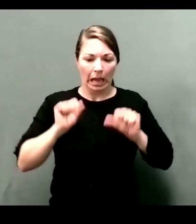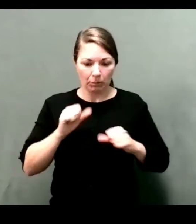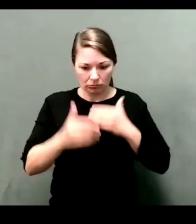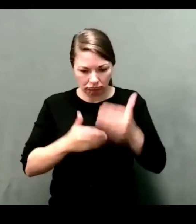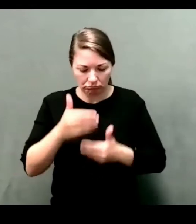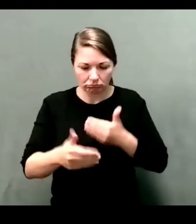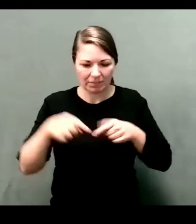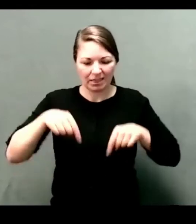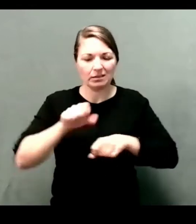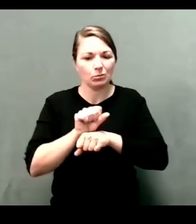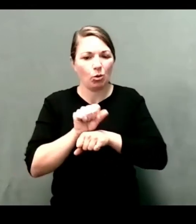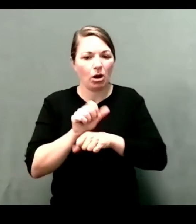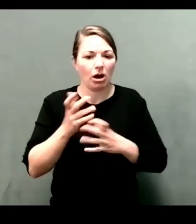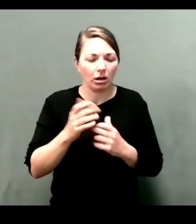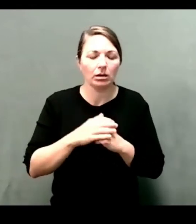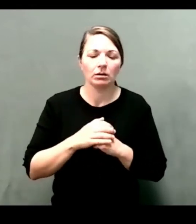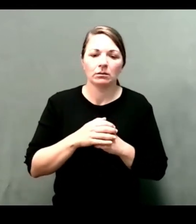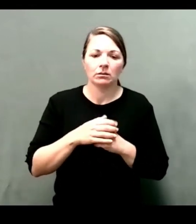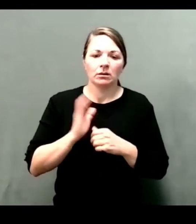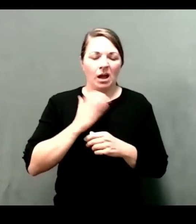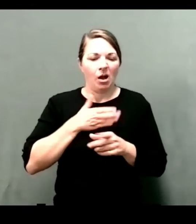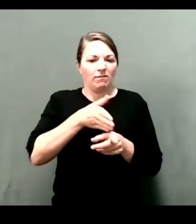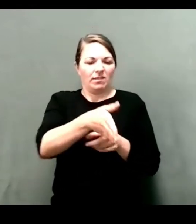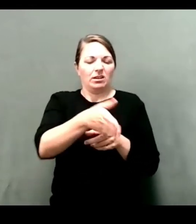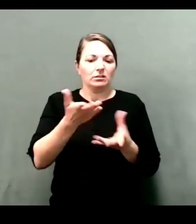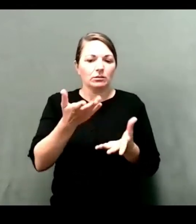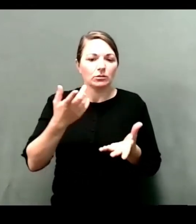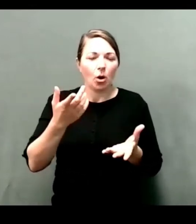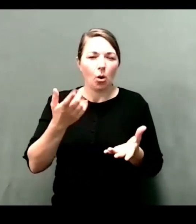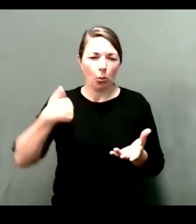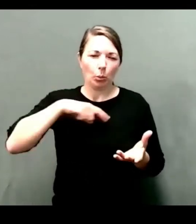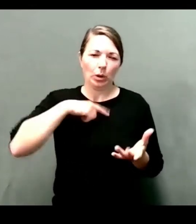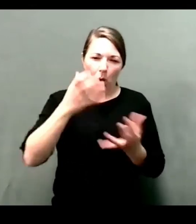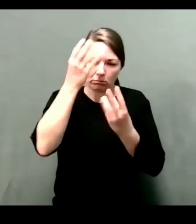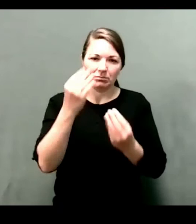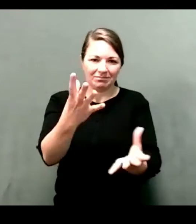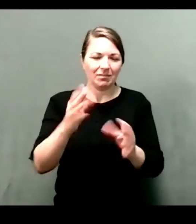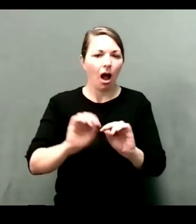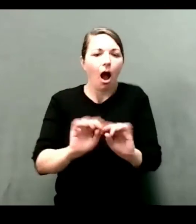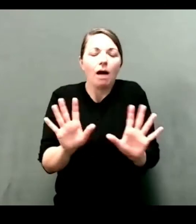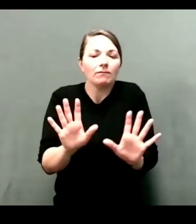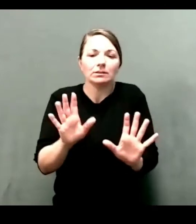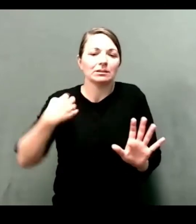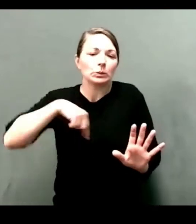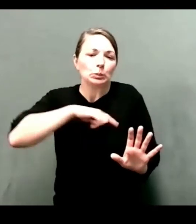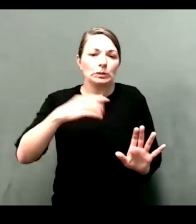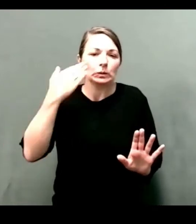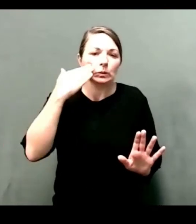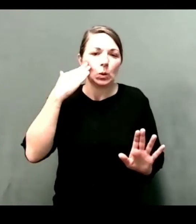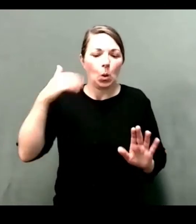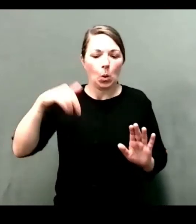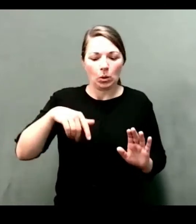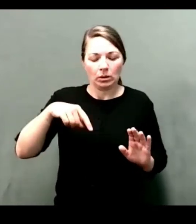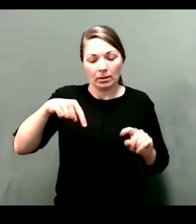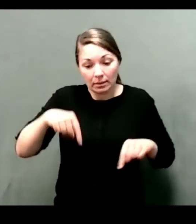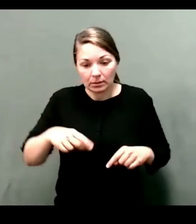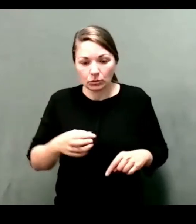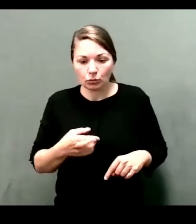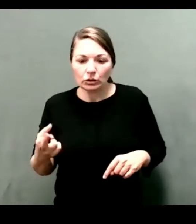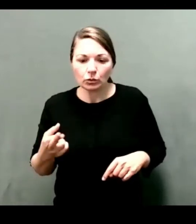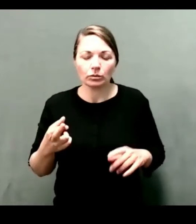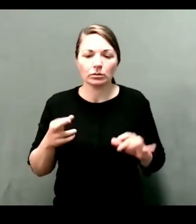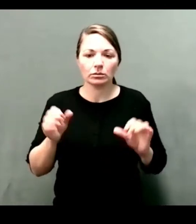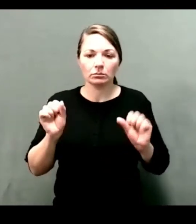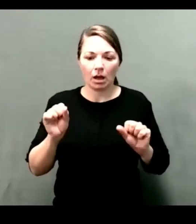right? So we wanted to be transparent about that down here, that we know that there are, that this resource it's possible that it